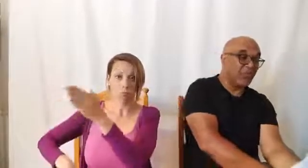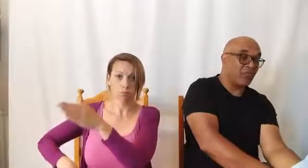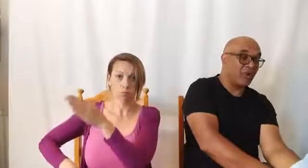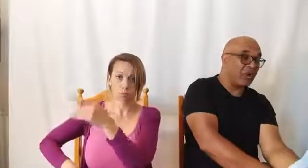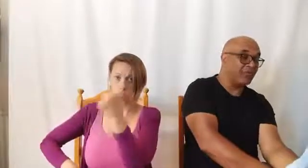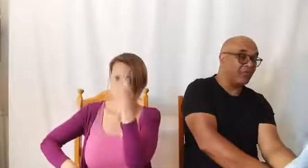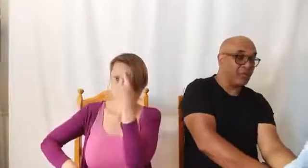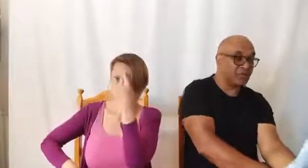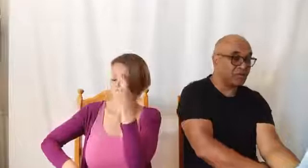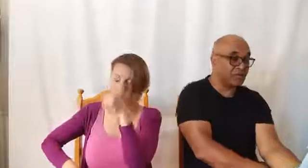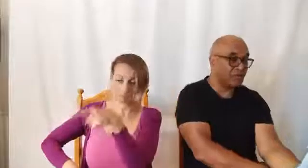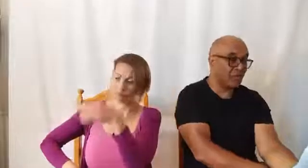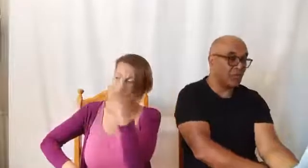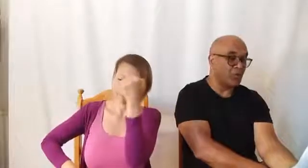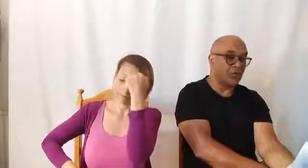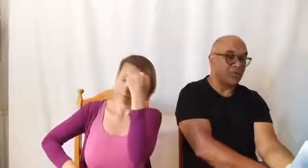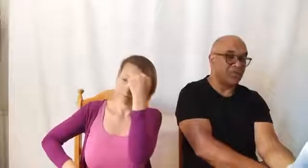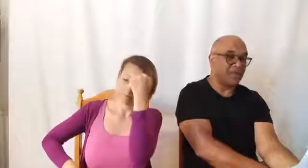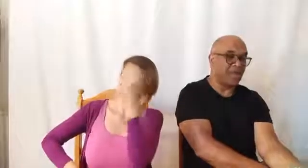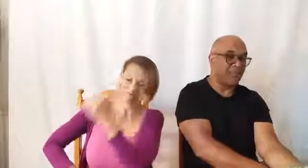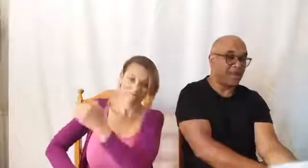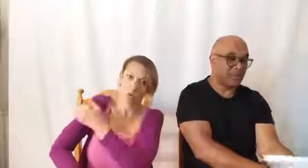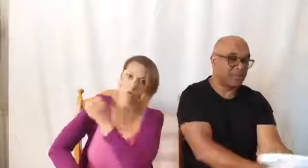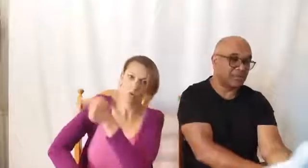rather foolish, rude and young Ben was.